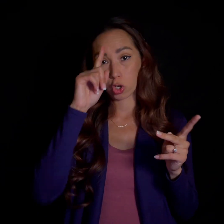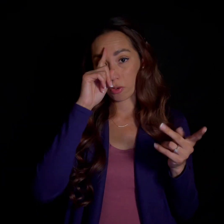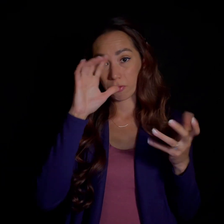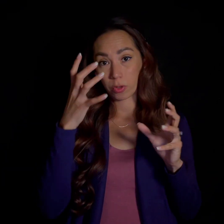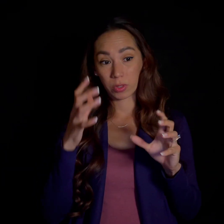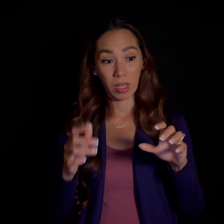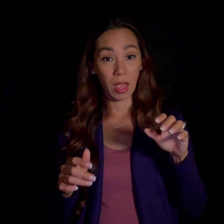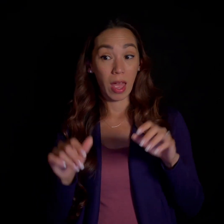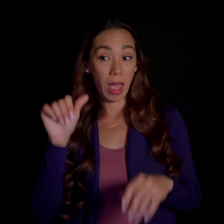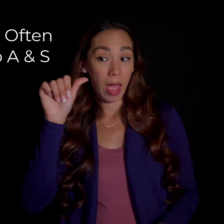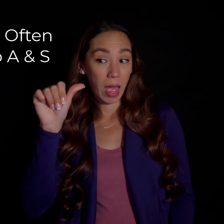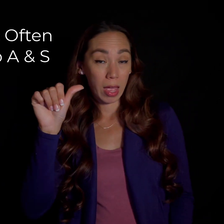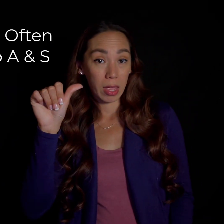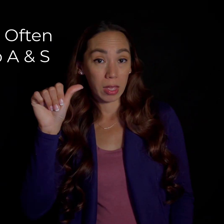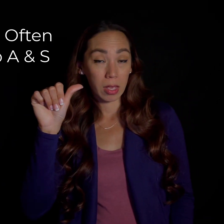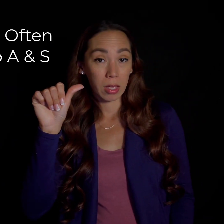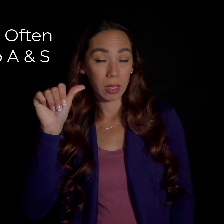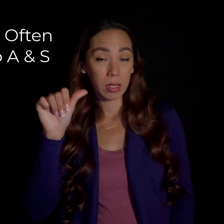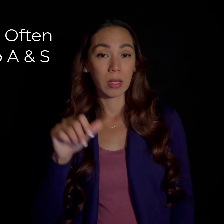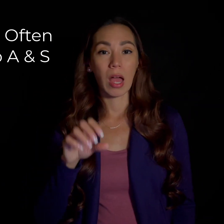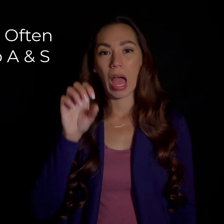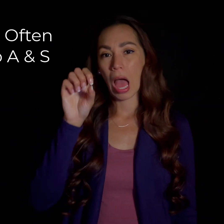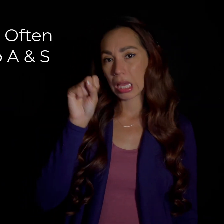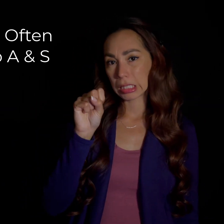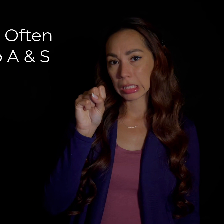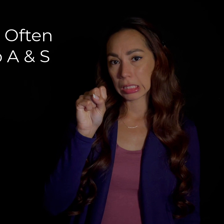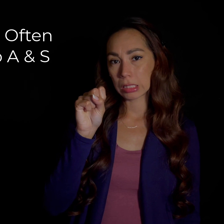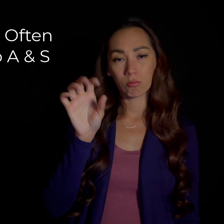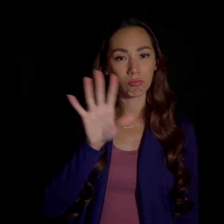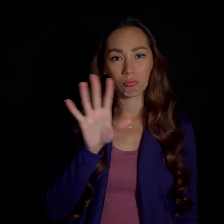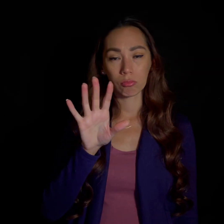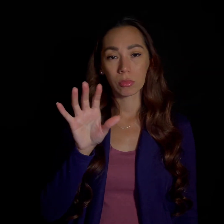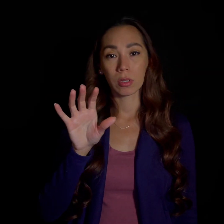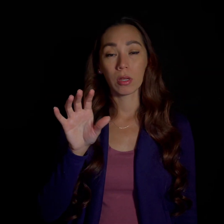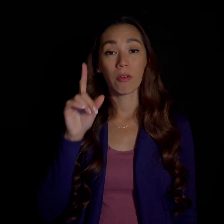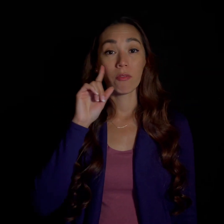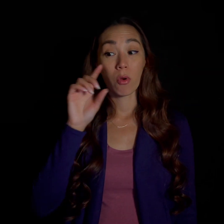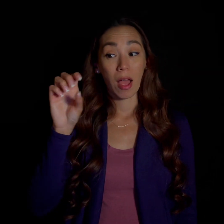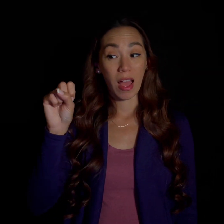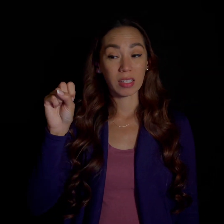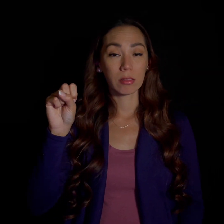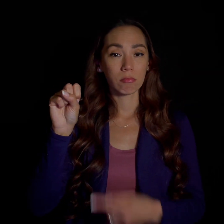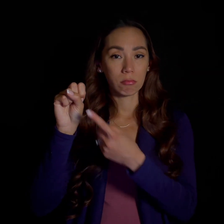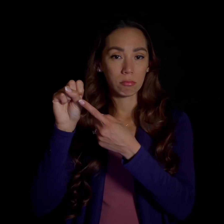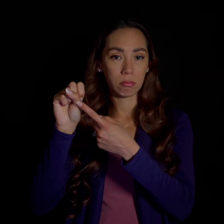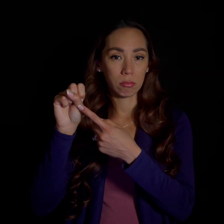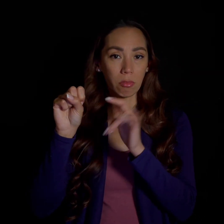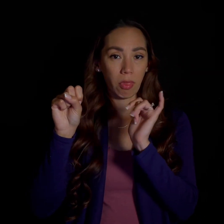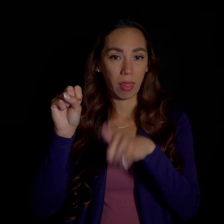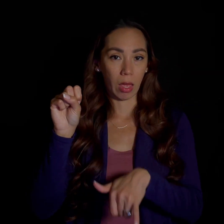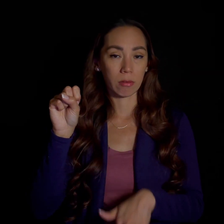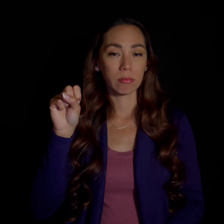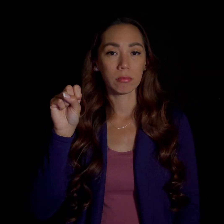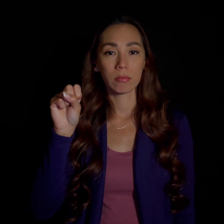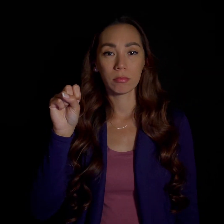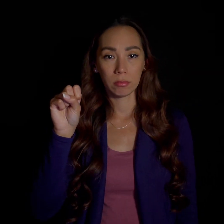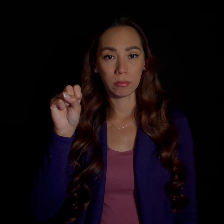Oftentimes people confuse A using S. So for S, make sure that your thumb is sitting over your